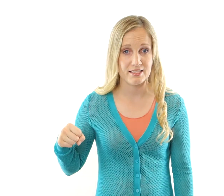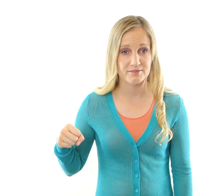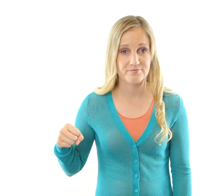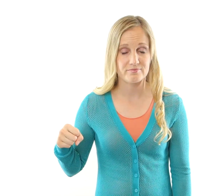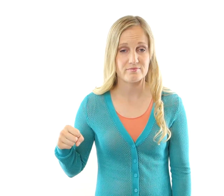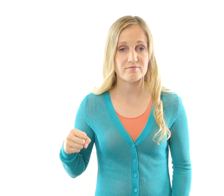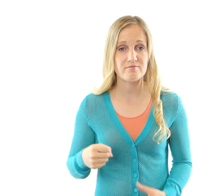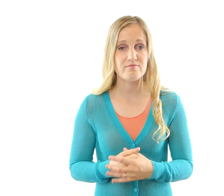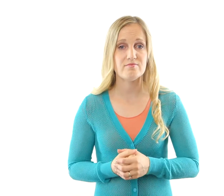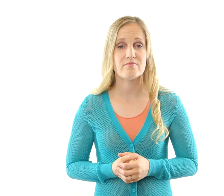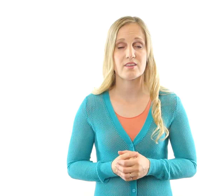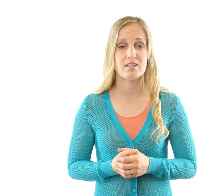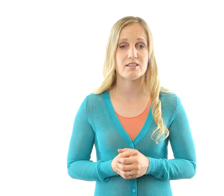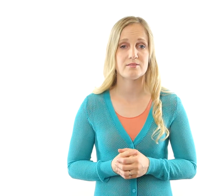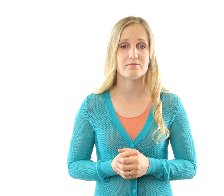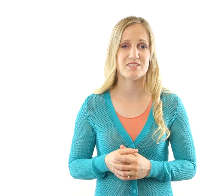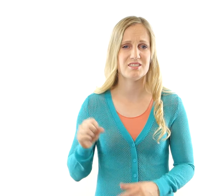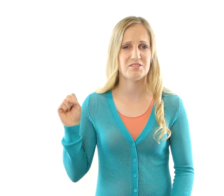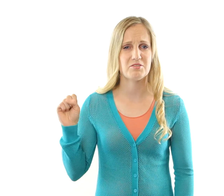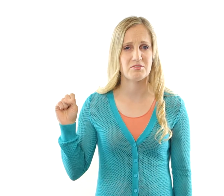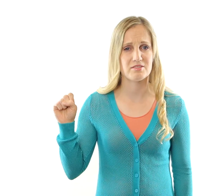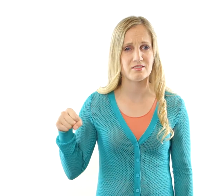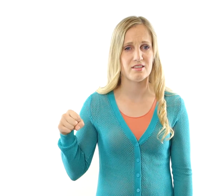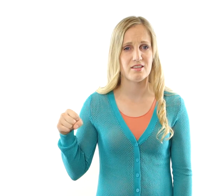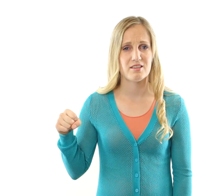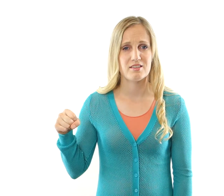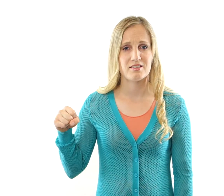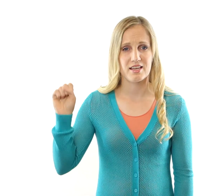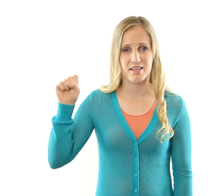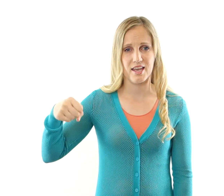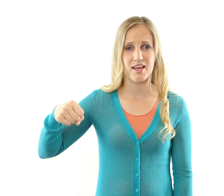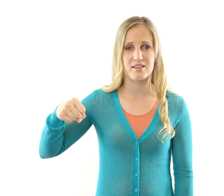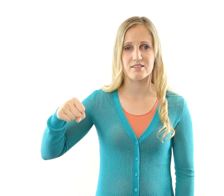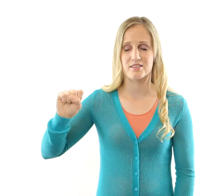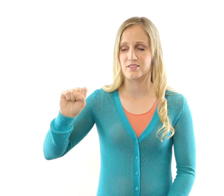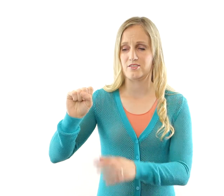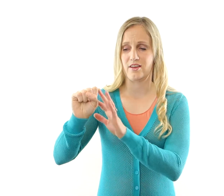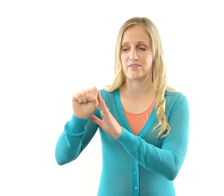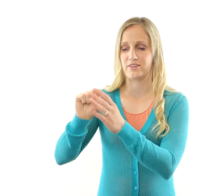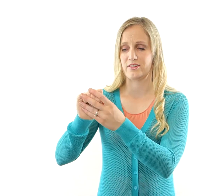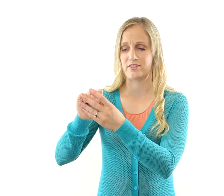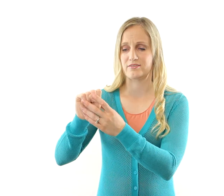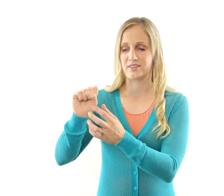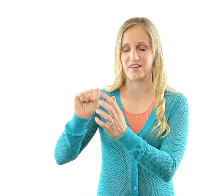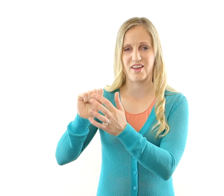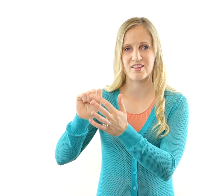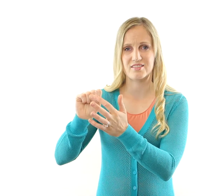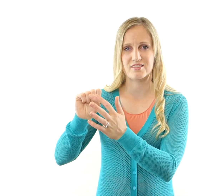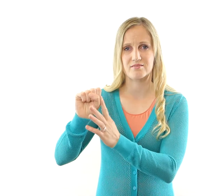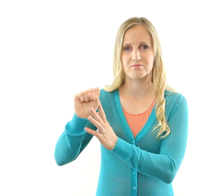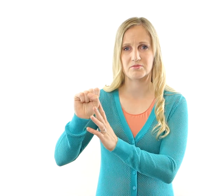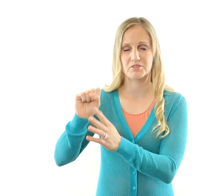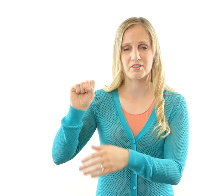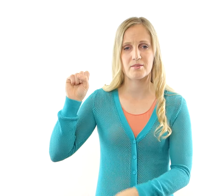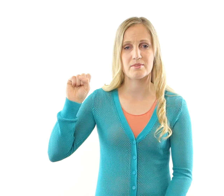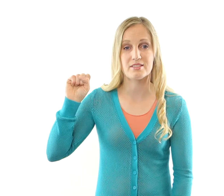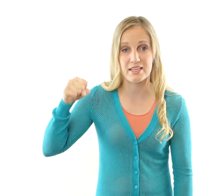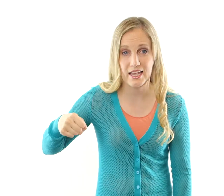can. This is also, can. So you have your kind of S, the thumb into can.